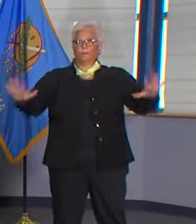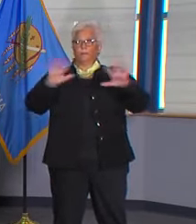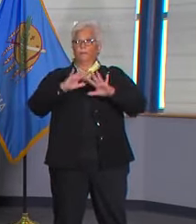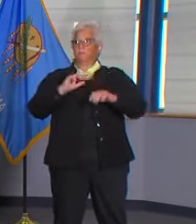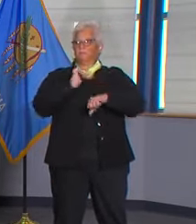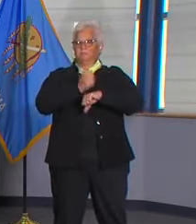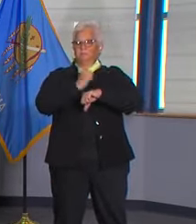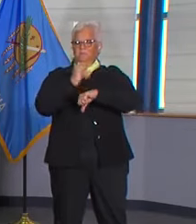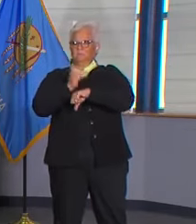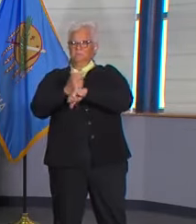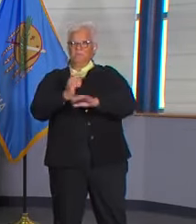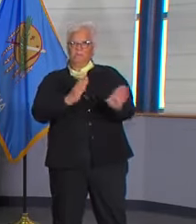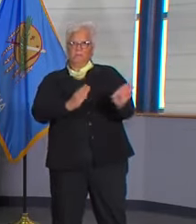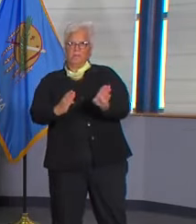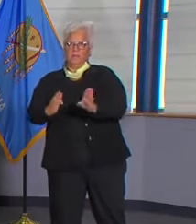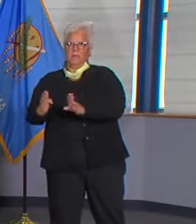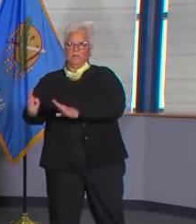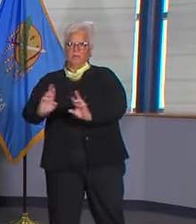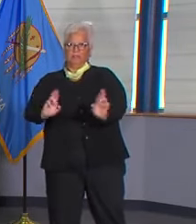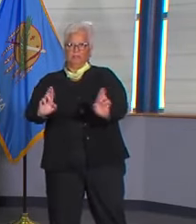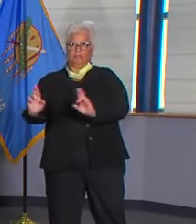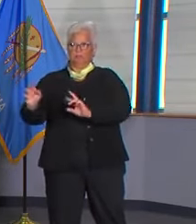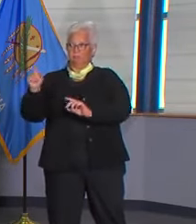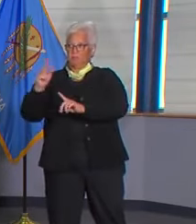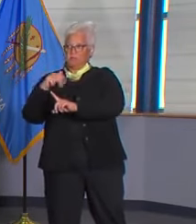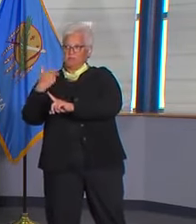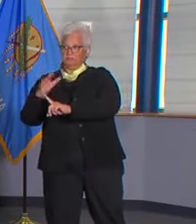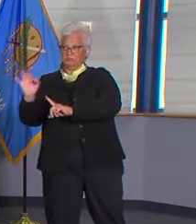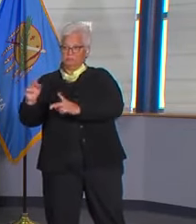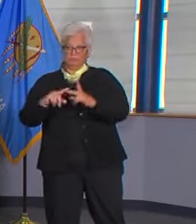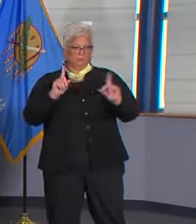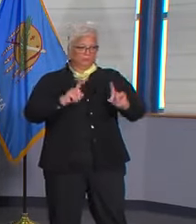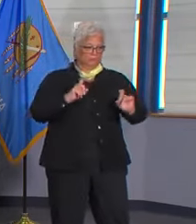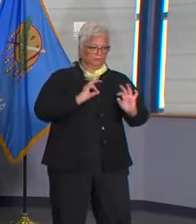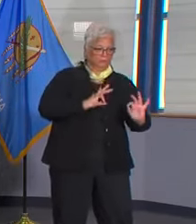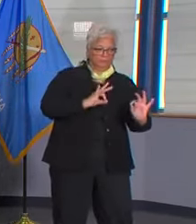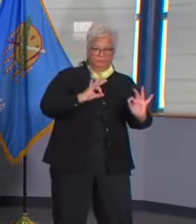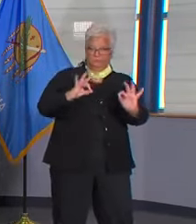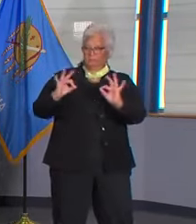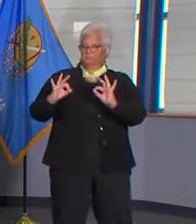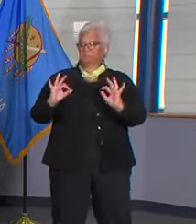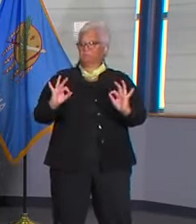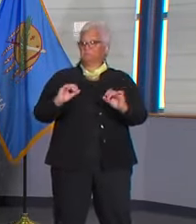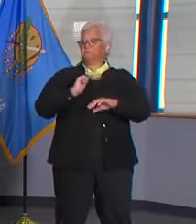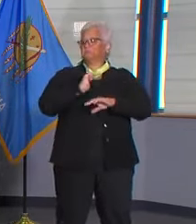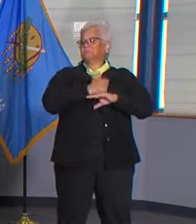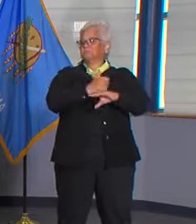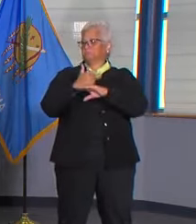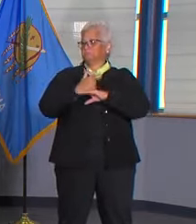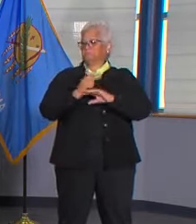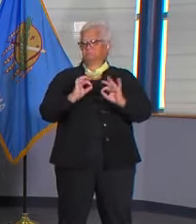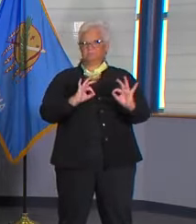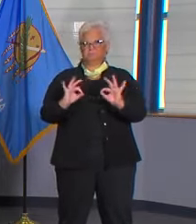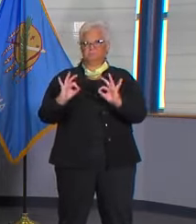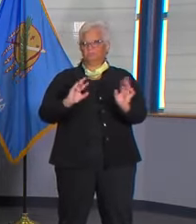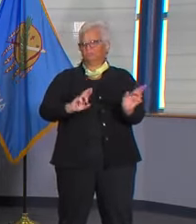from phase two for me, is that we have to keep our hands on the steering wheel here in